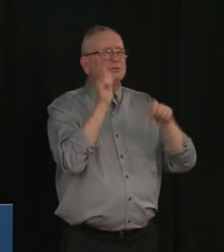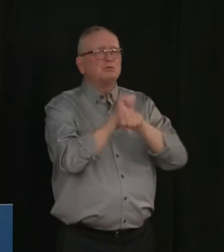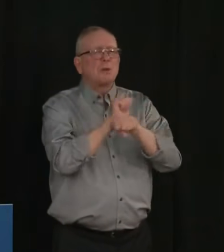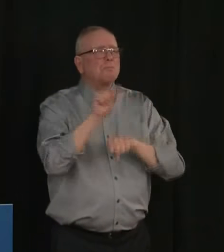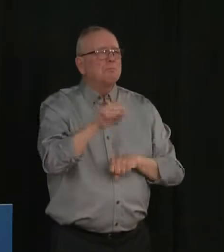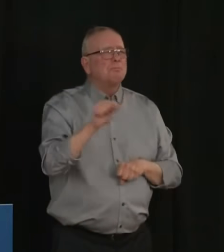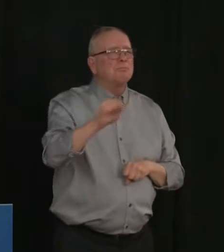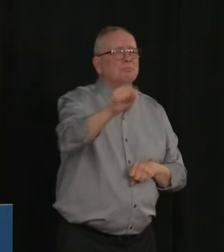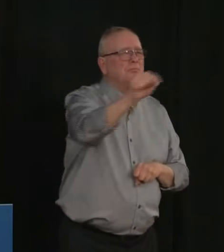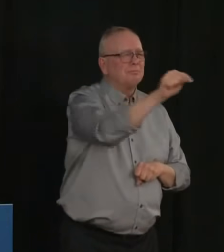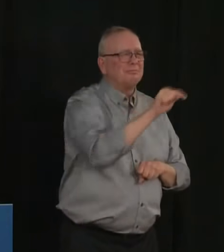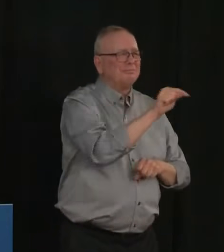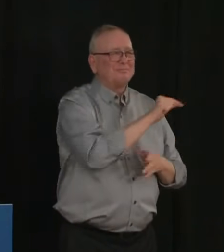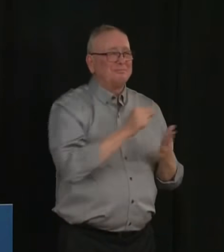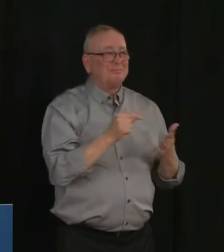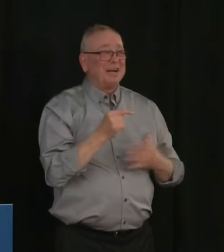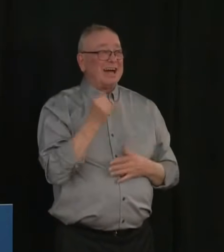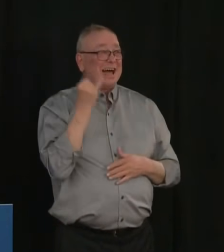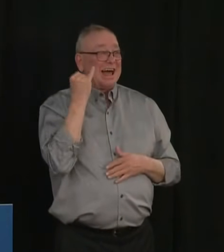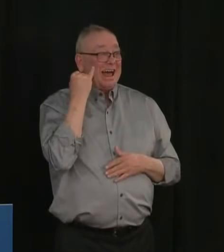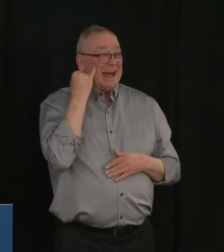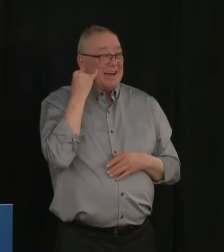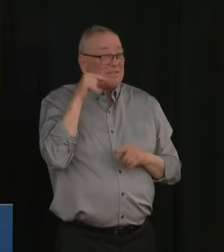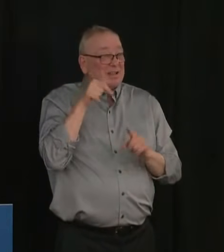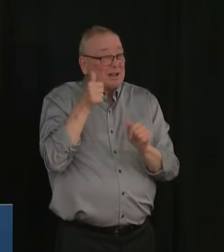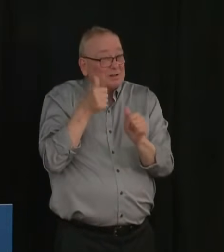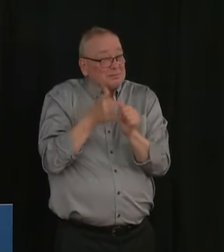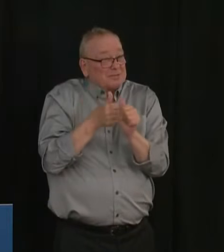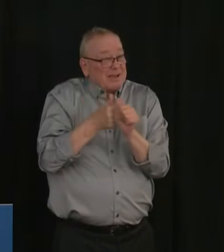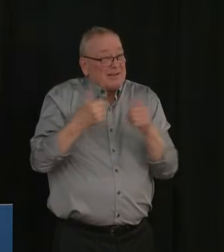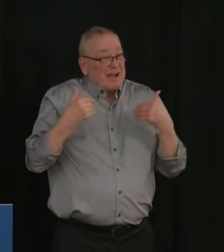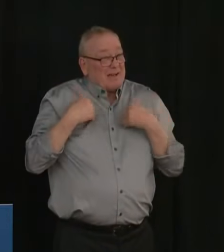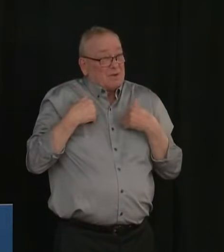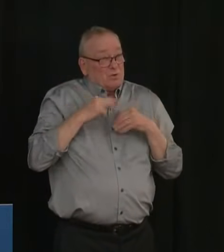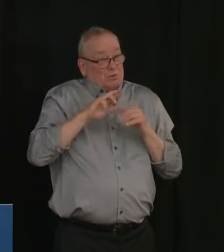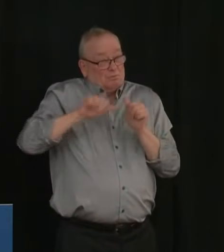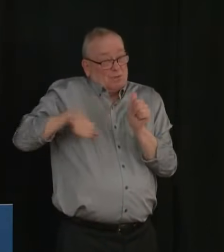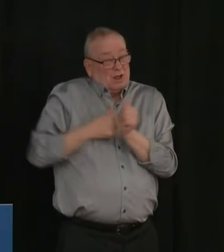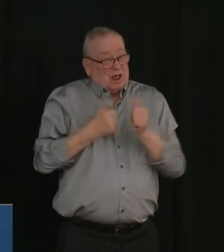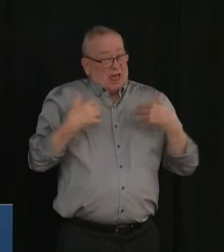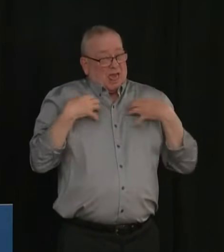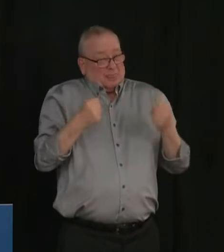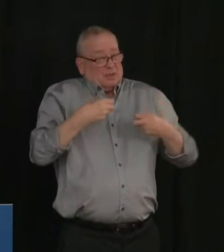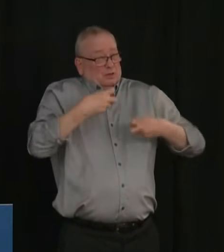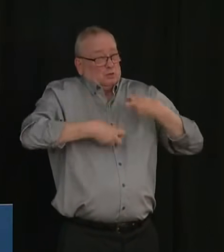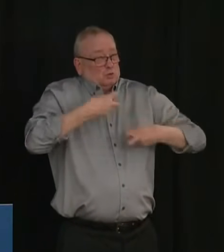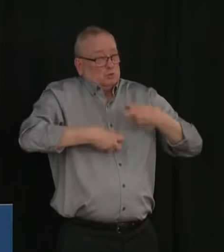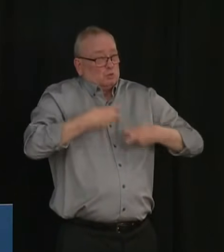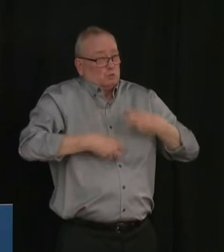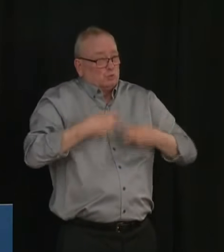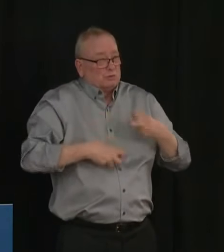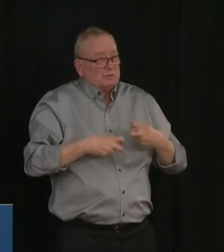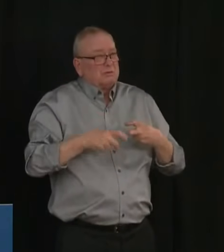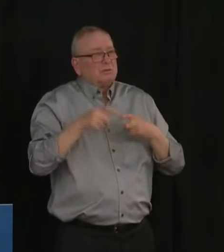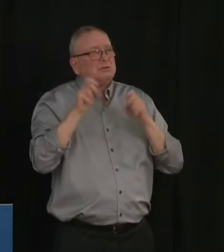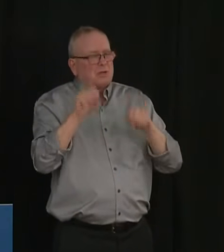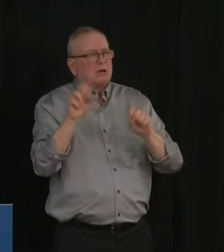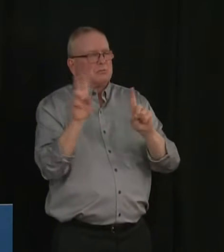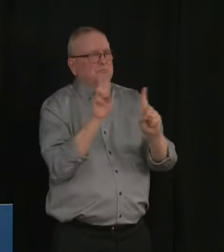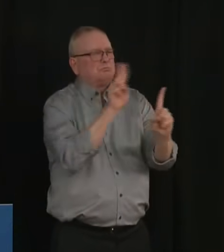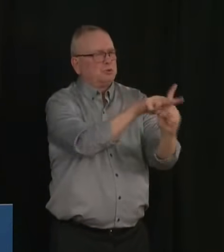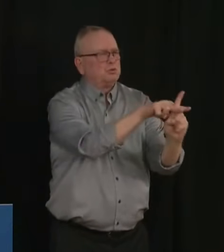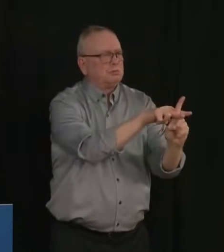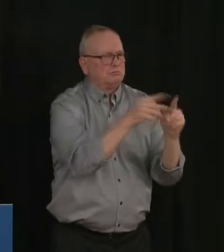risk factor, such as a chronic condition of high risk, they already can be vaccinated, and I would encourage them all to do